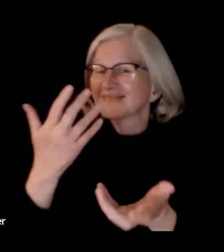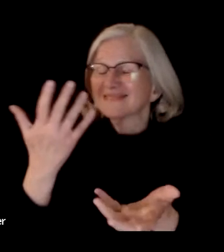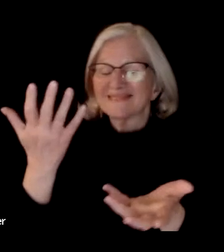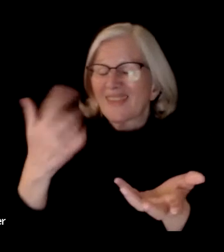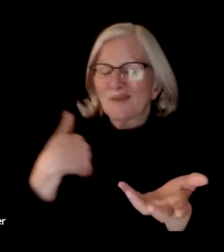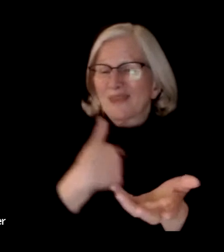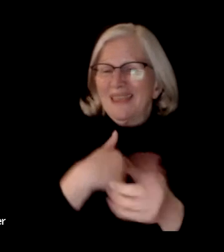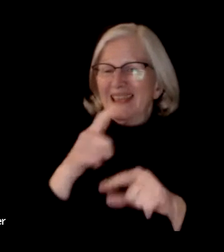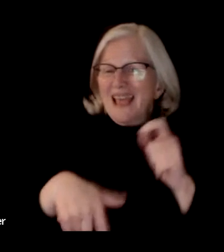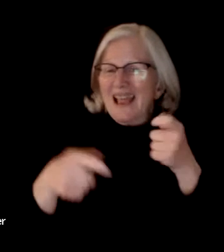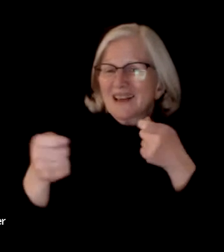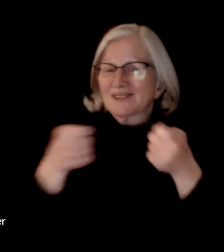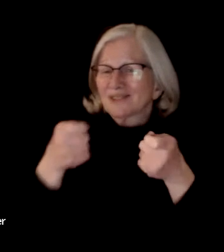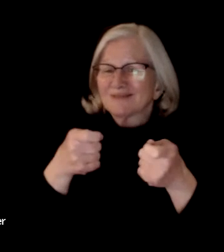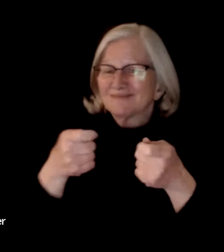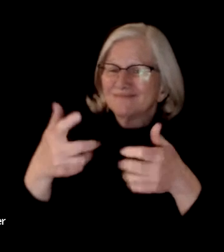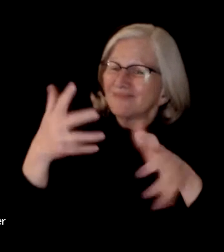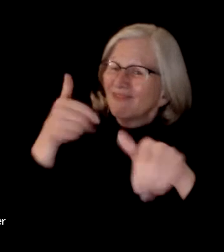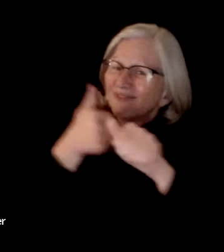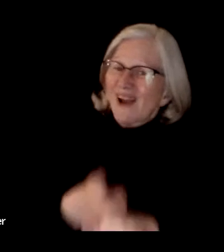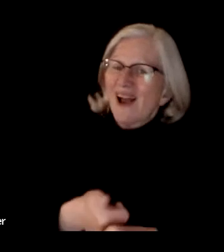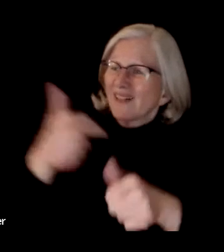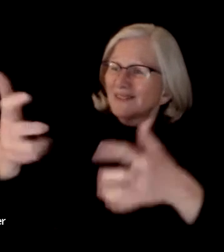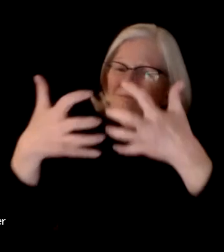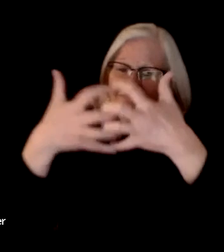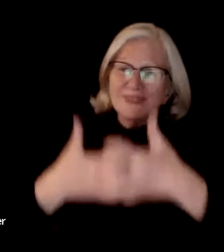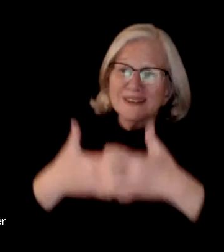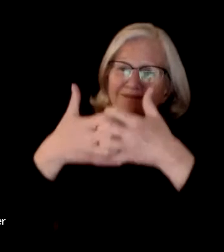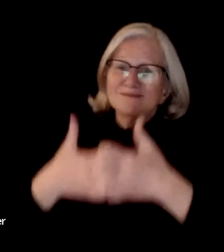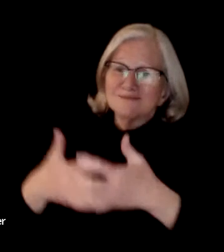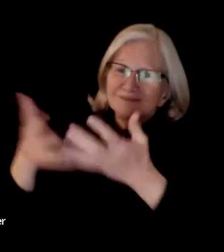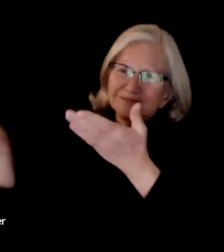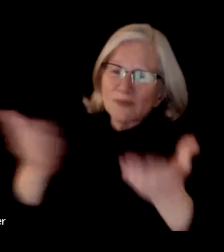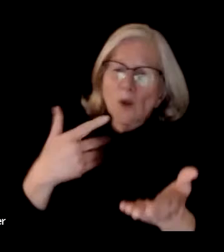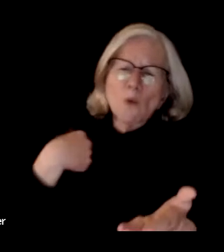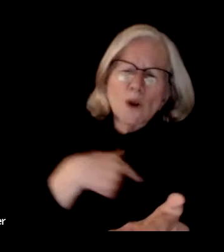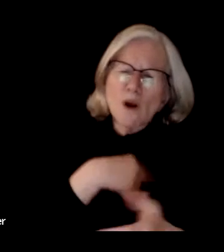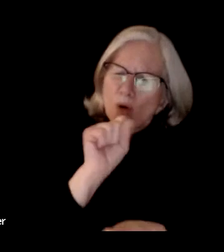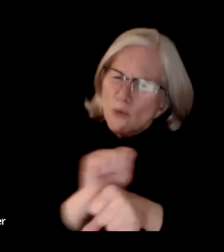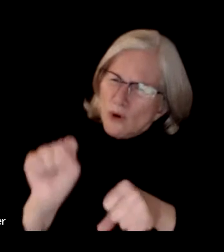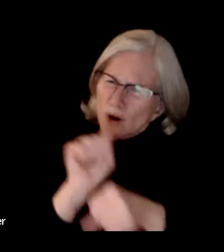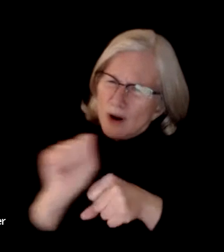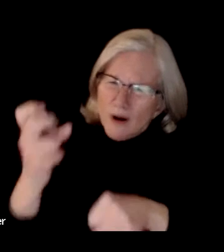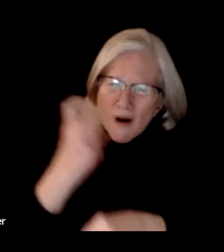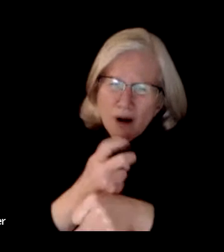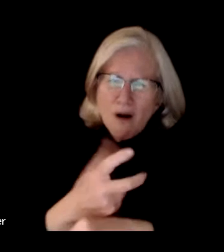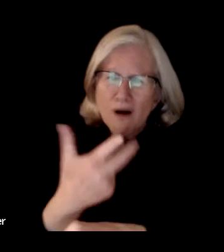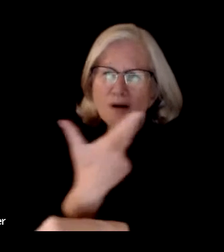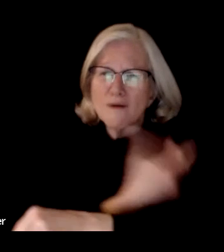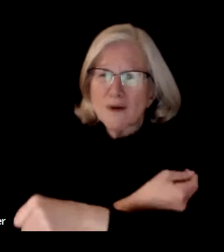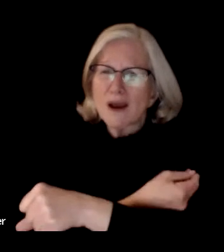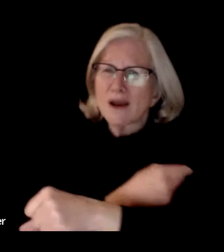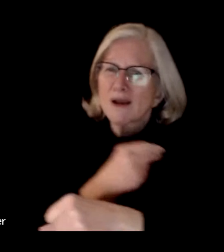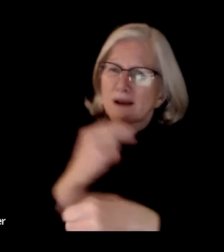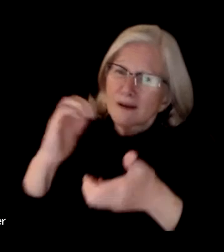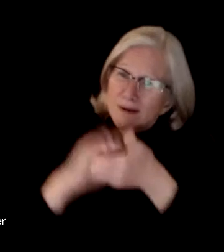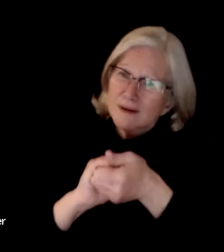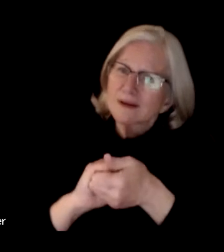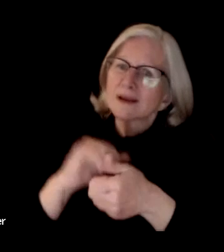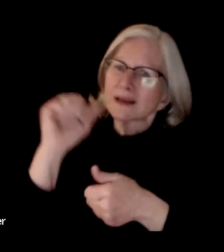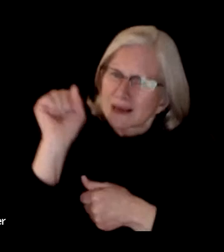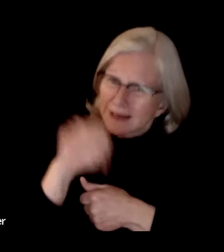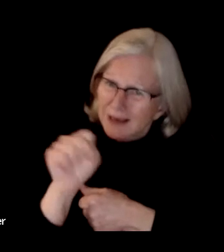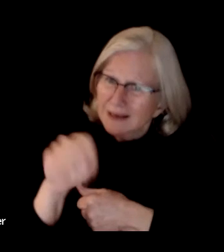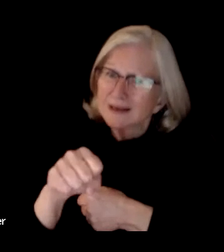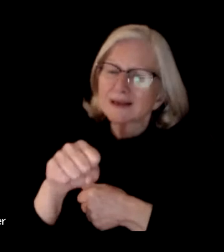shipping schedules, but we are working hard with our vaccination partners to make sure that any parts of the